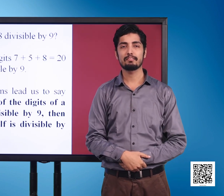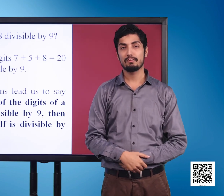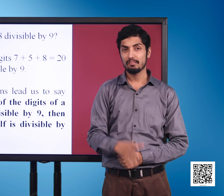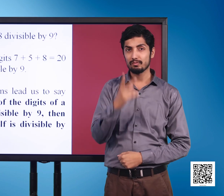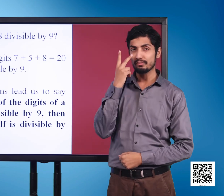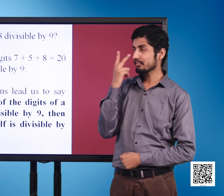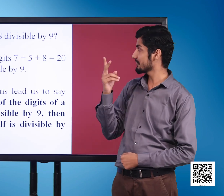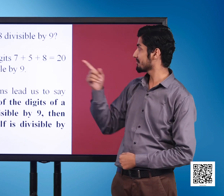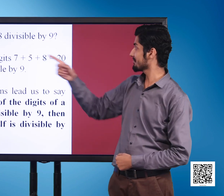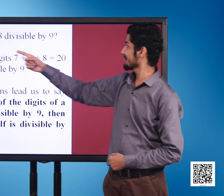Is the number